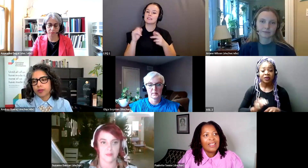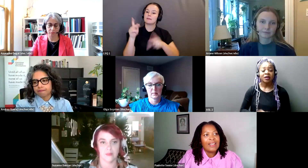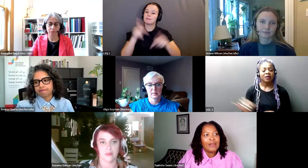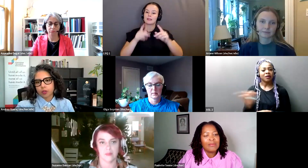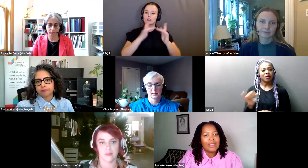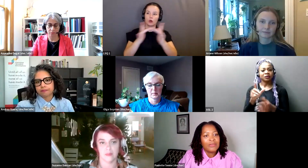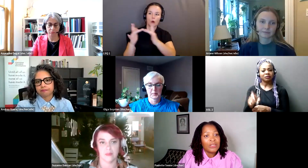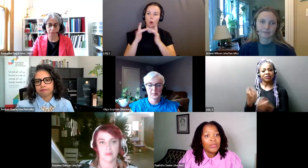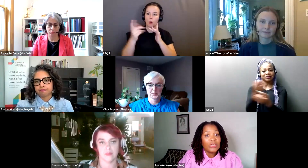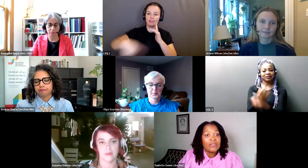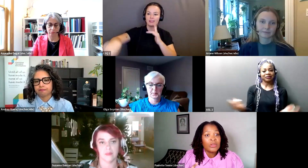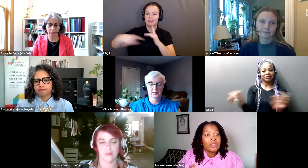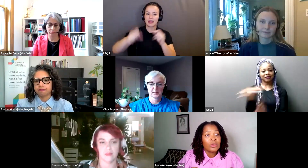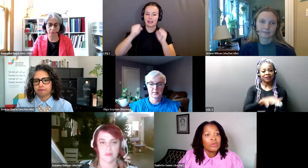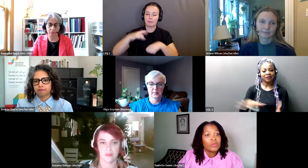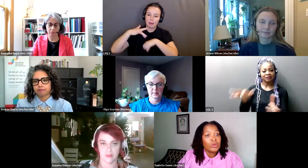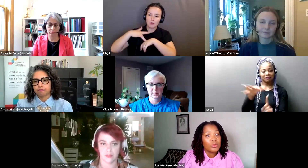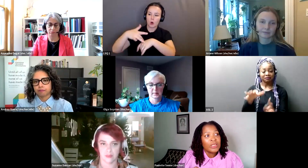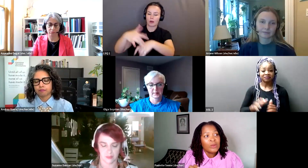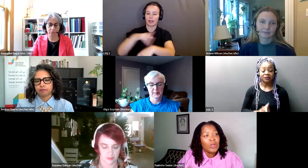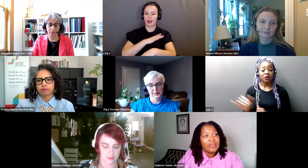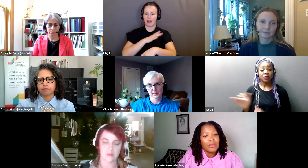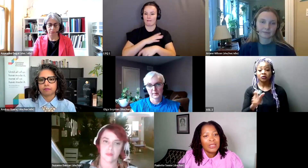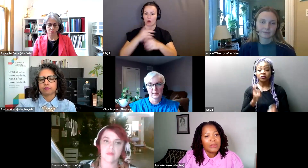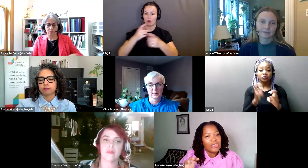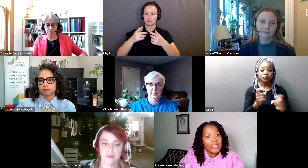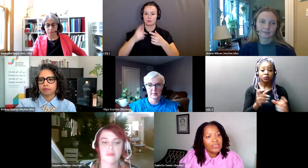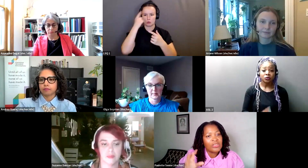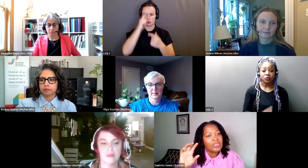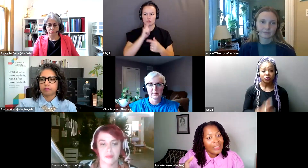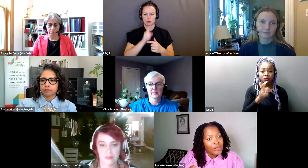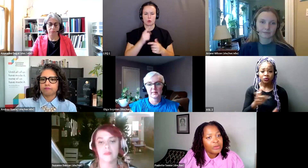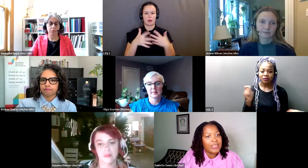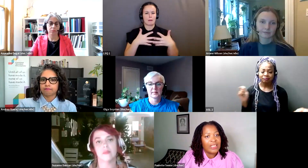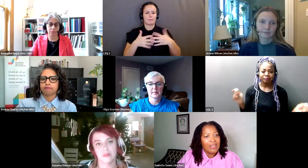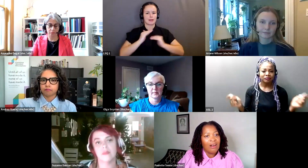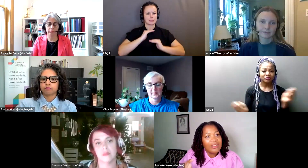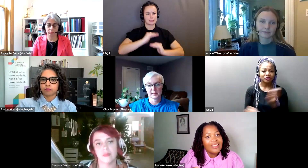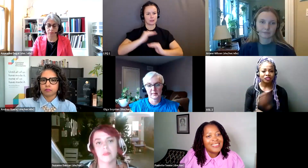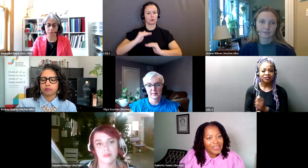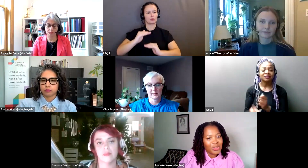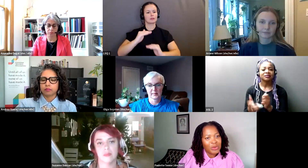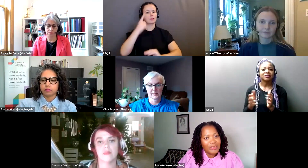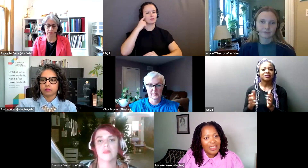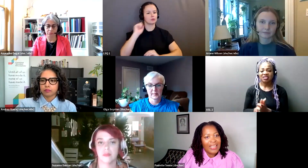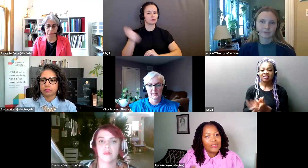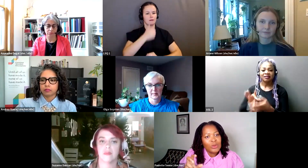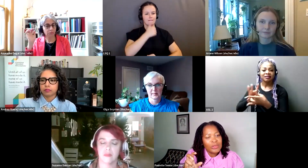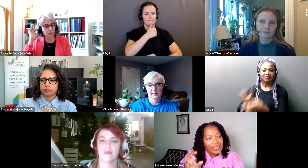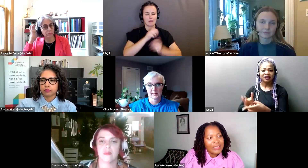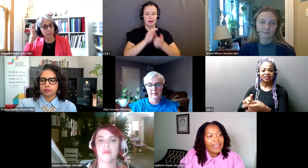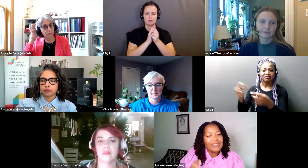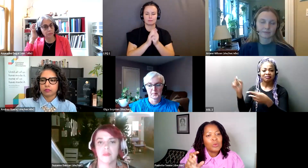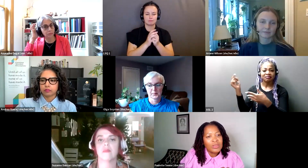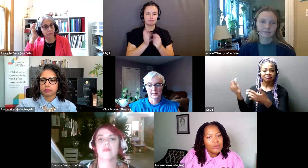be. For the donors who really want to be able to change a trajectory on these issues. And